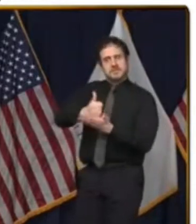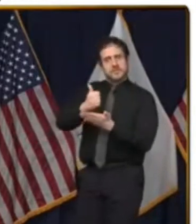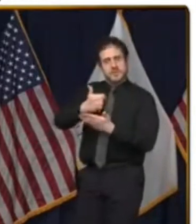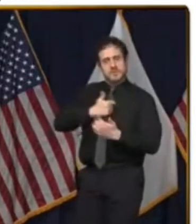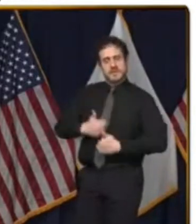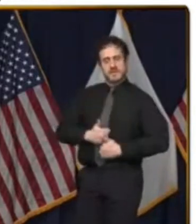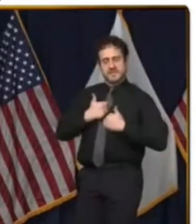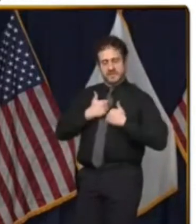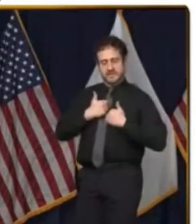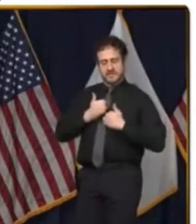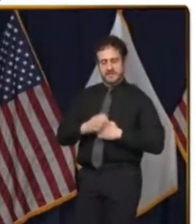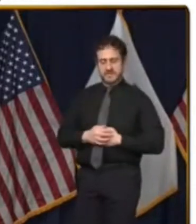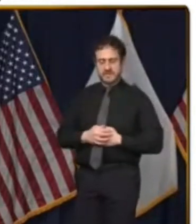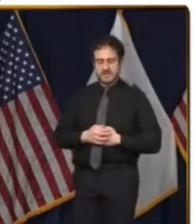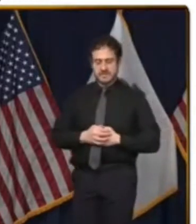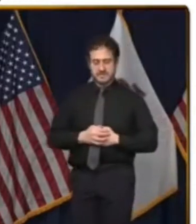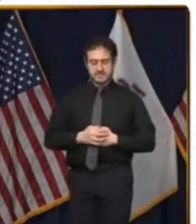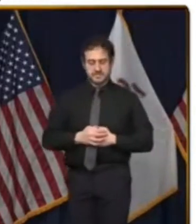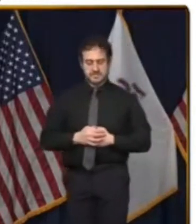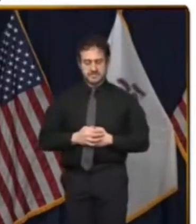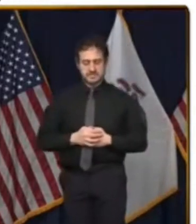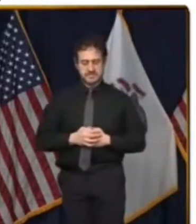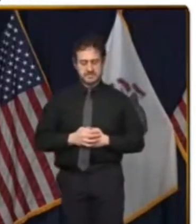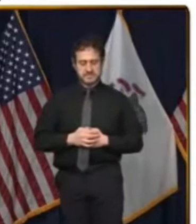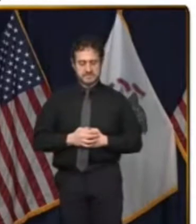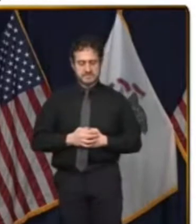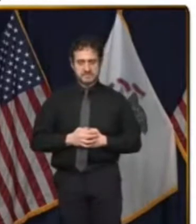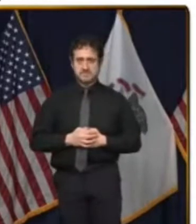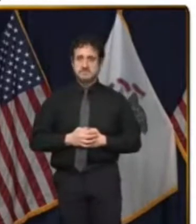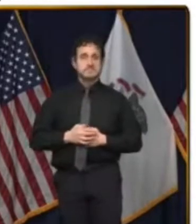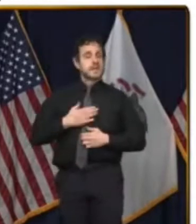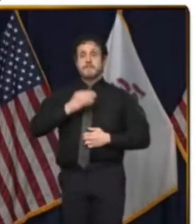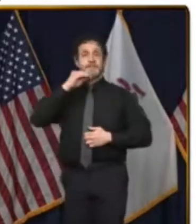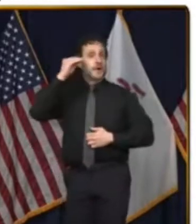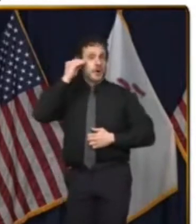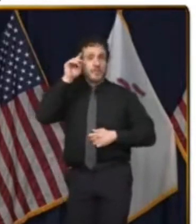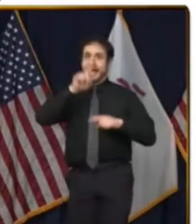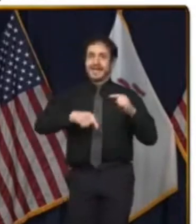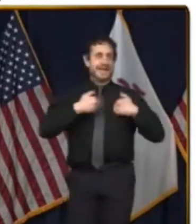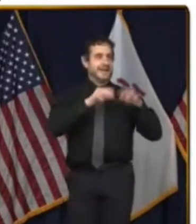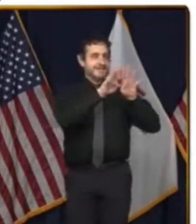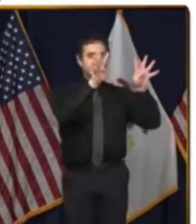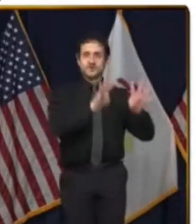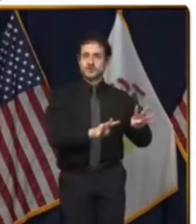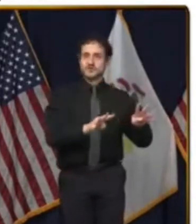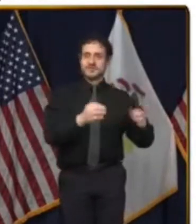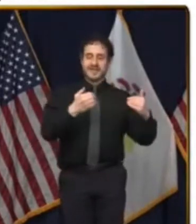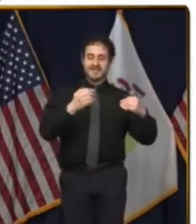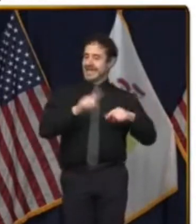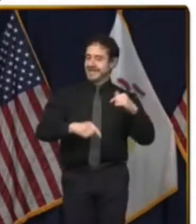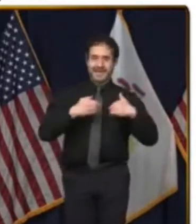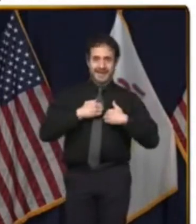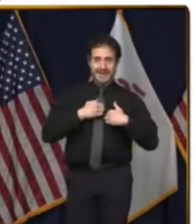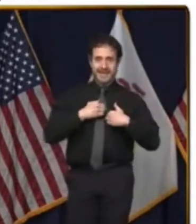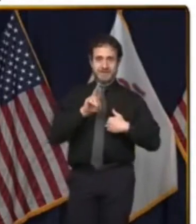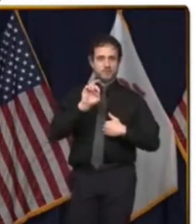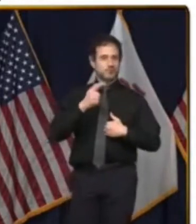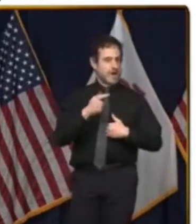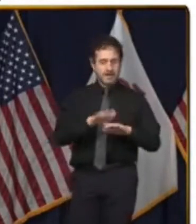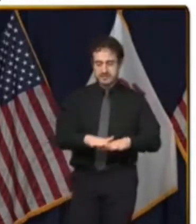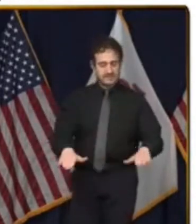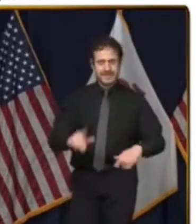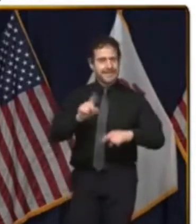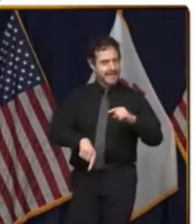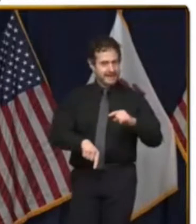were I couldn't have pets, I couldn't have carpeting or curtains, okay? The science